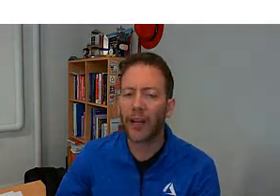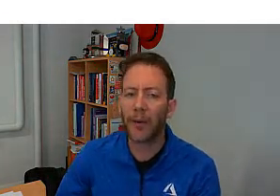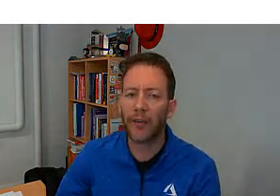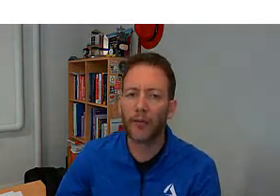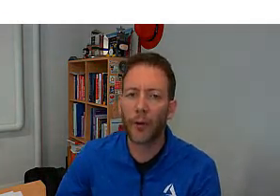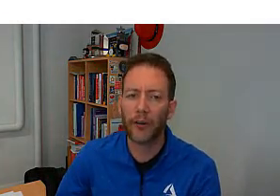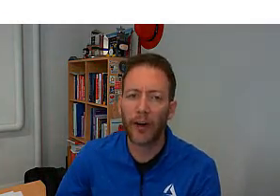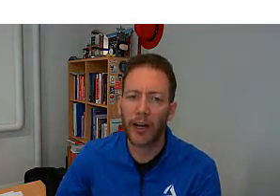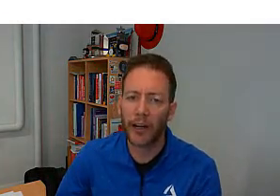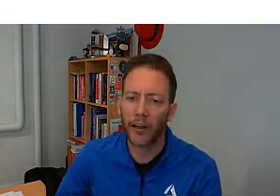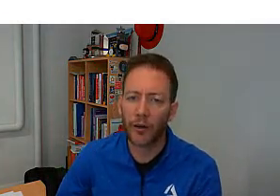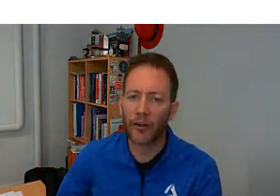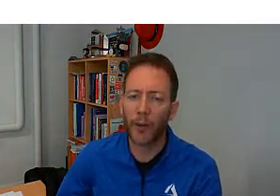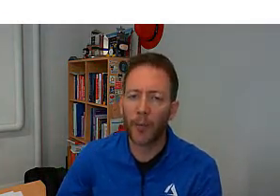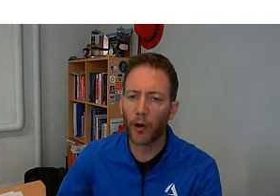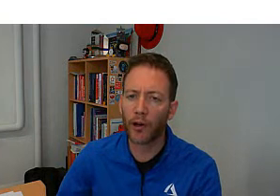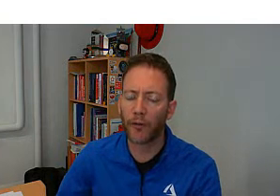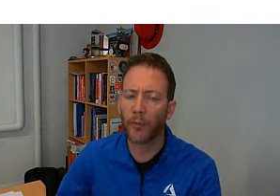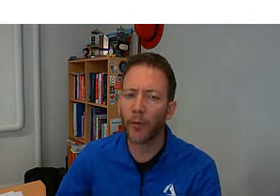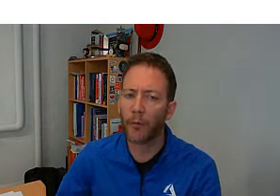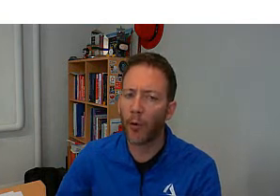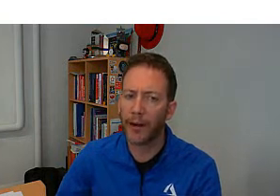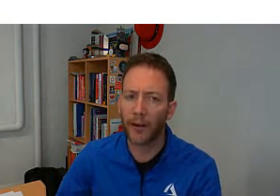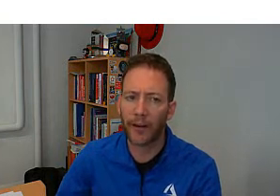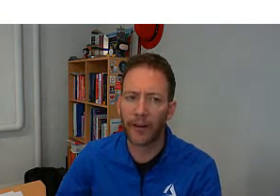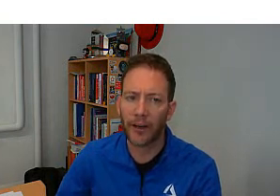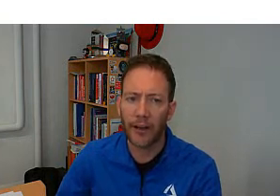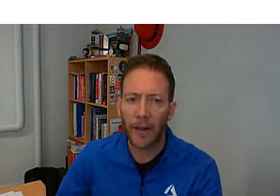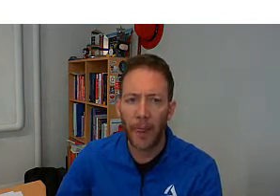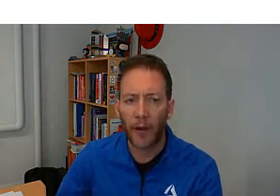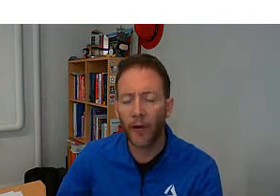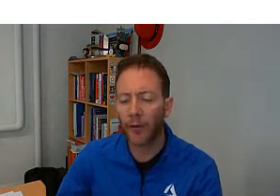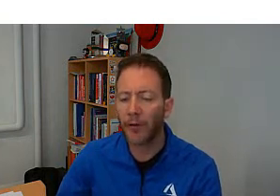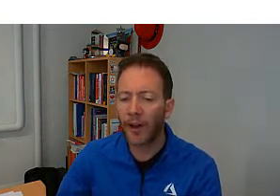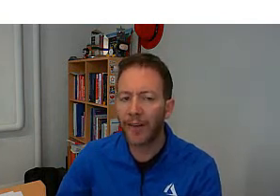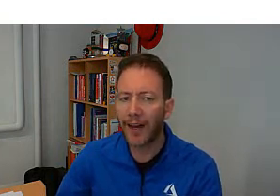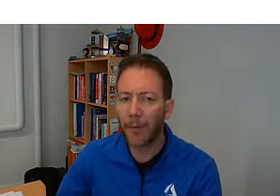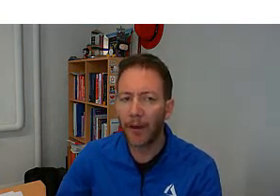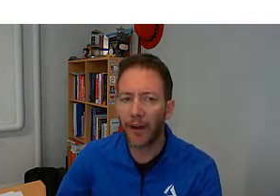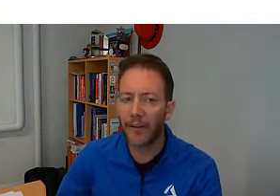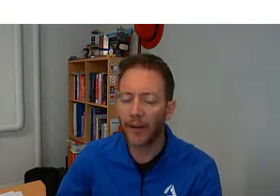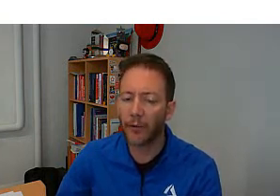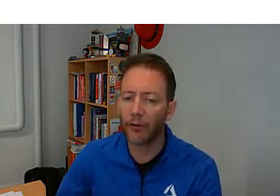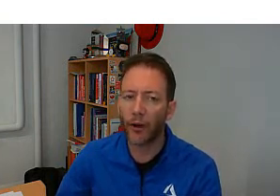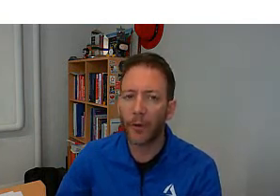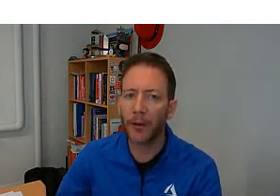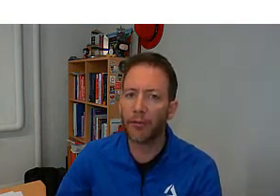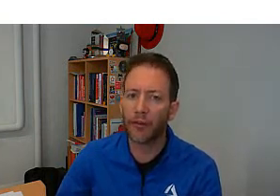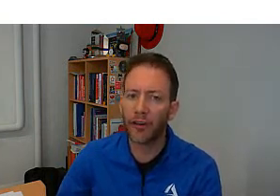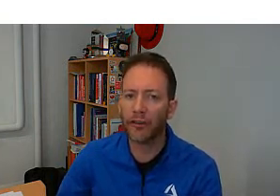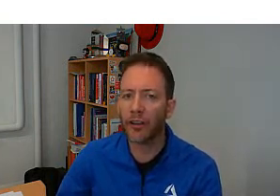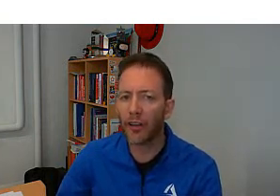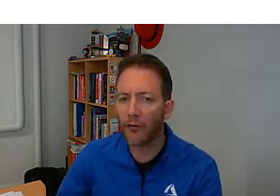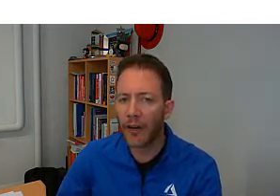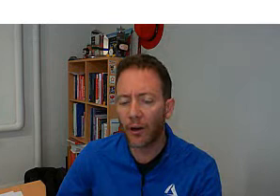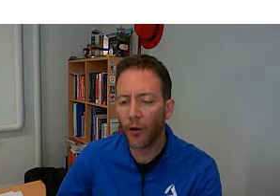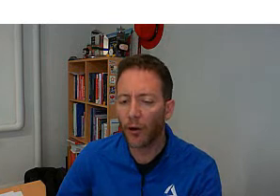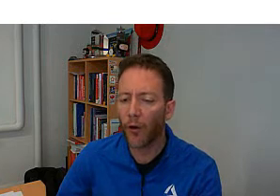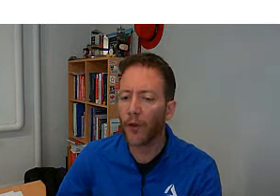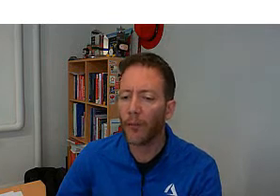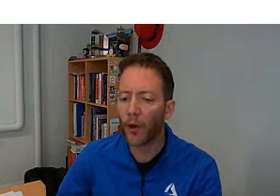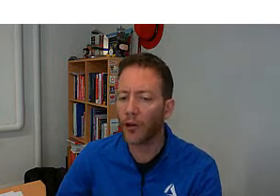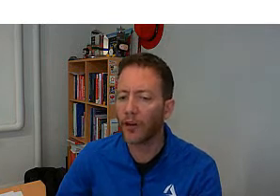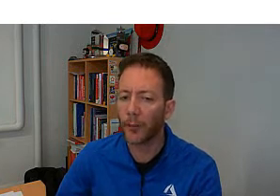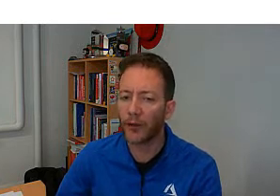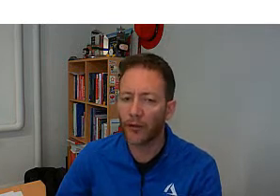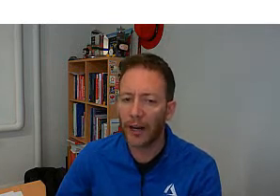After just 10 minutes of quick training, you can see my model has performed quite nicely. I've got some nice KPIs here which show me the precision and the recall